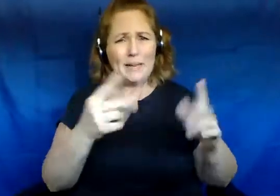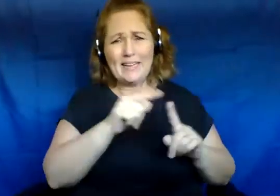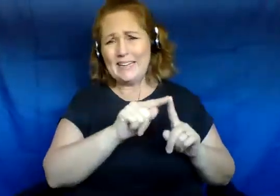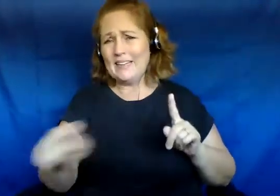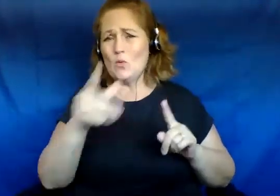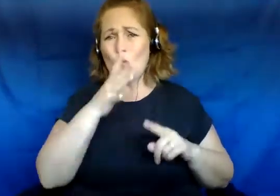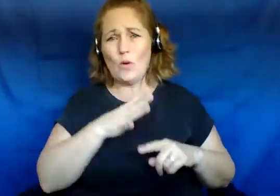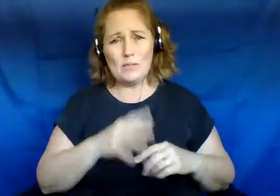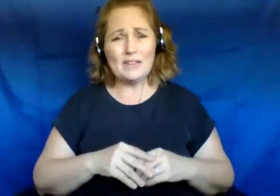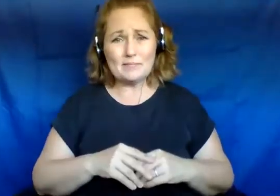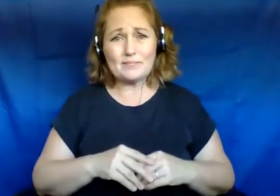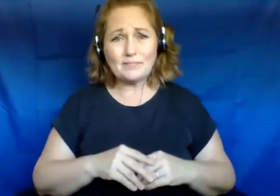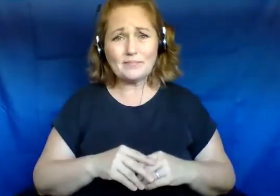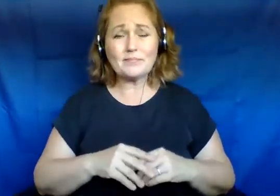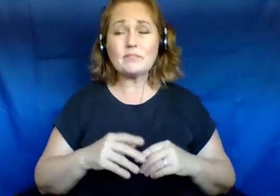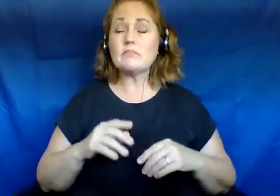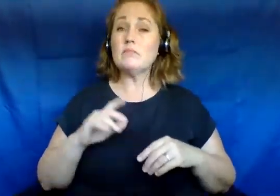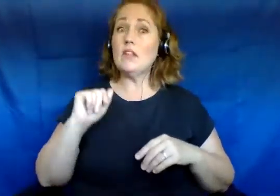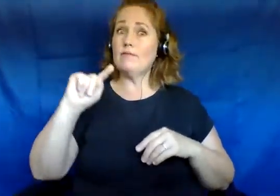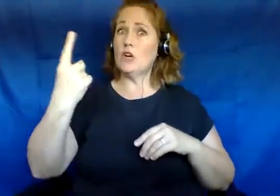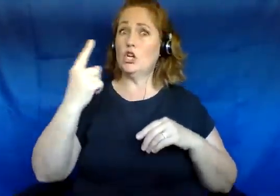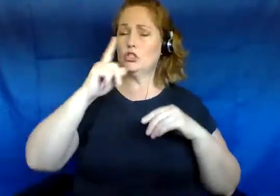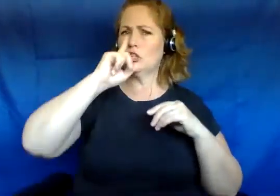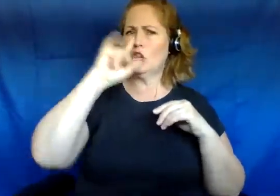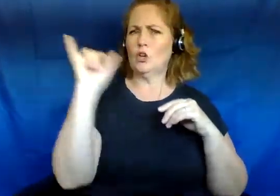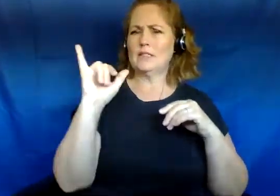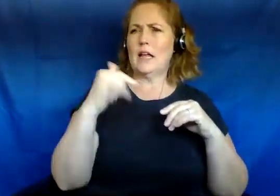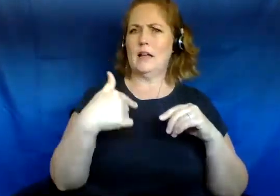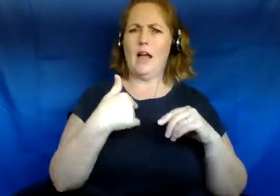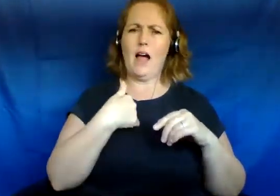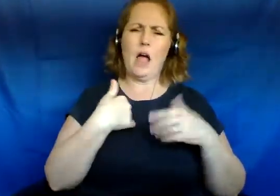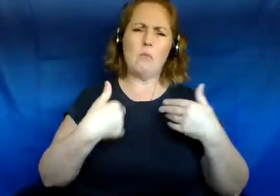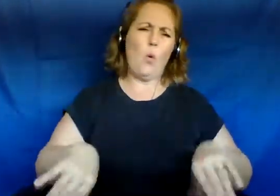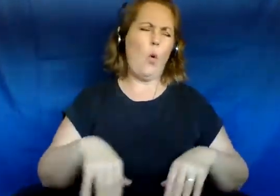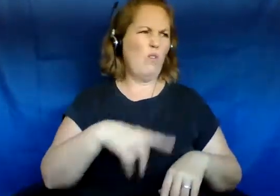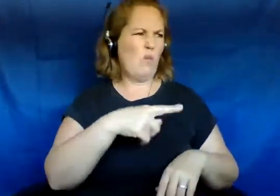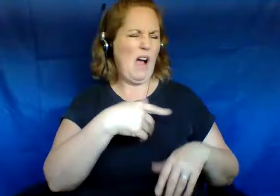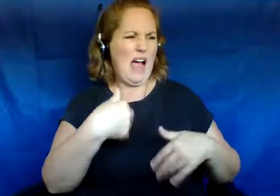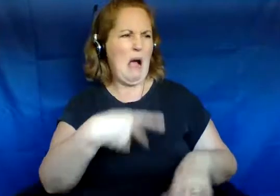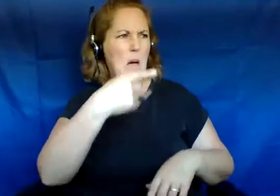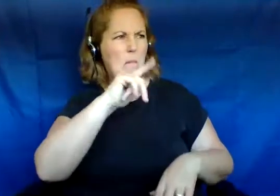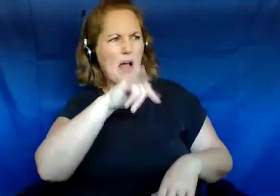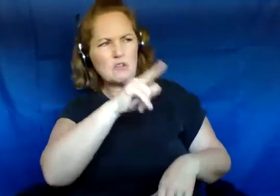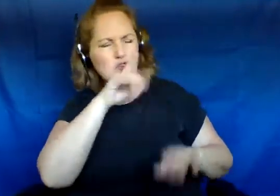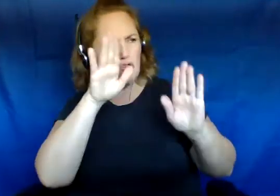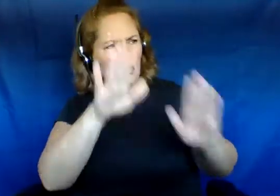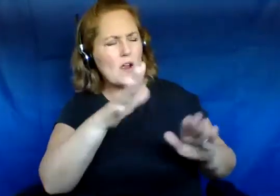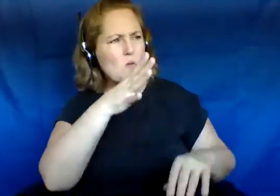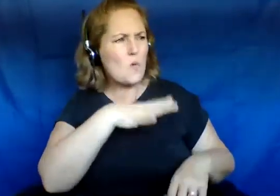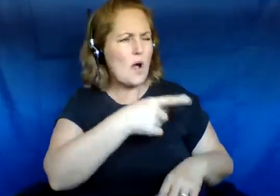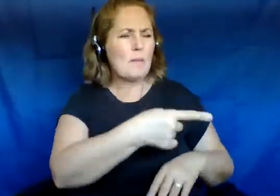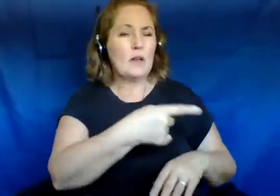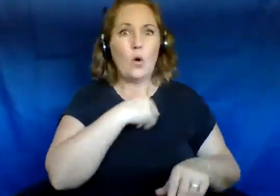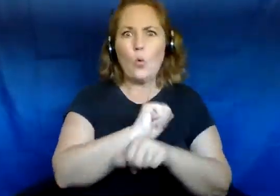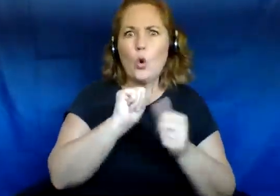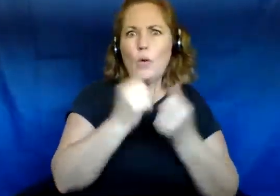don't sponsor, and at first it looks like I'm a really great woman. I work with a lot of people.